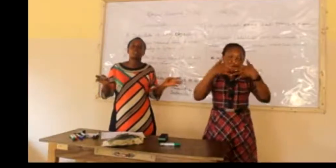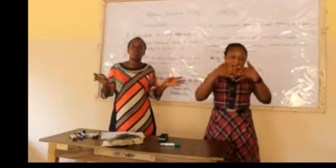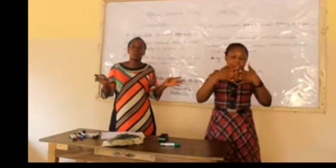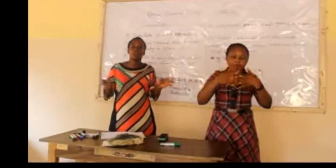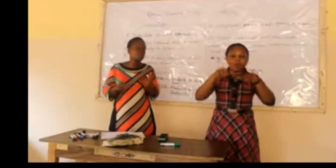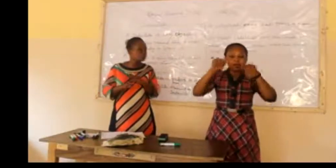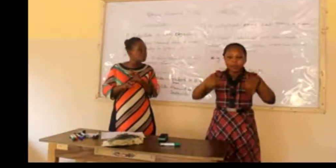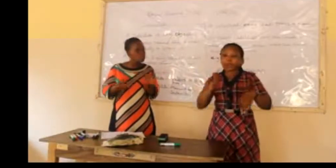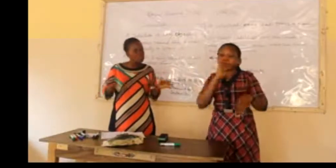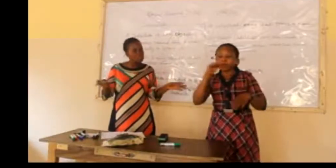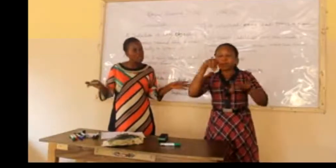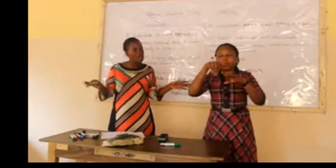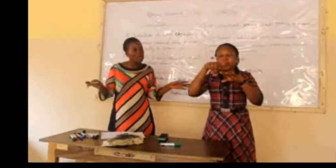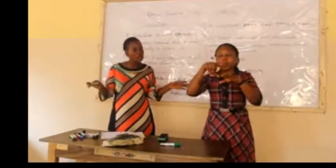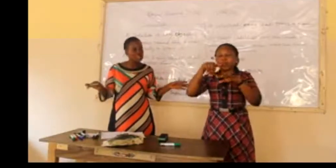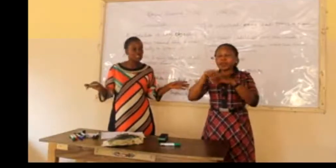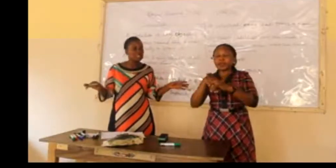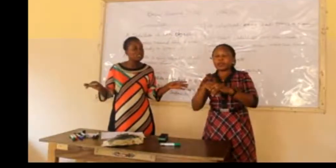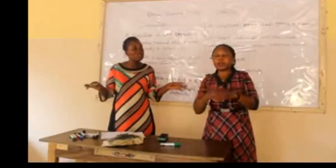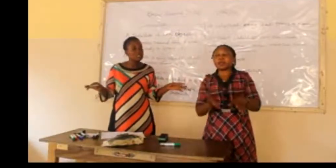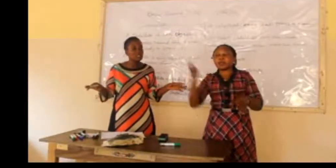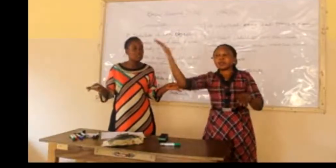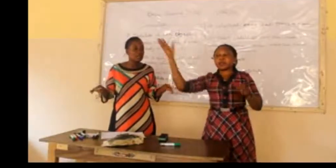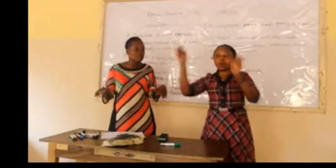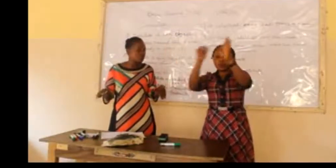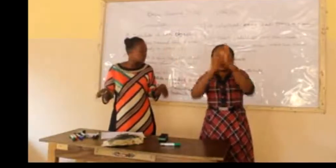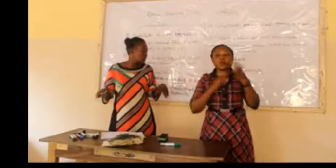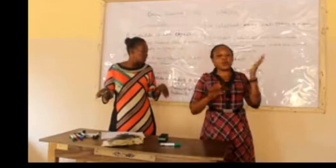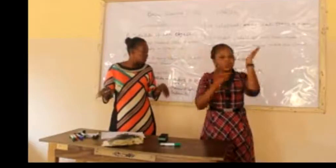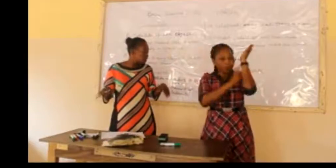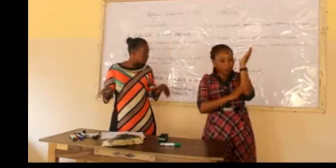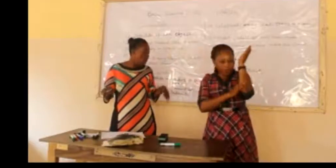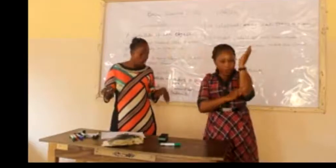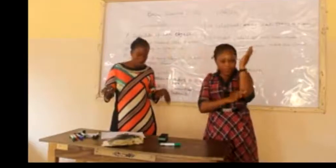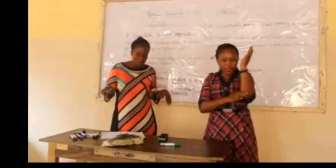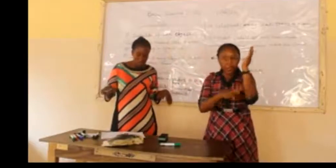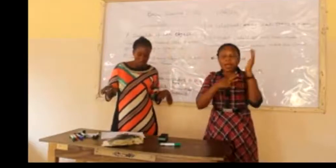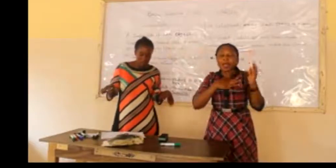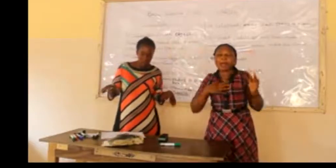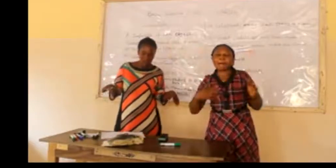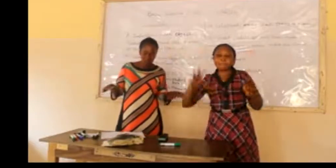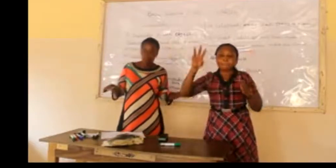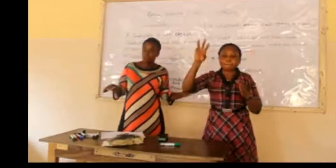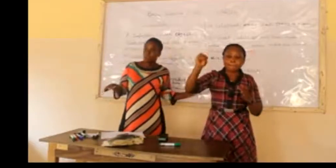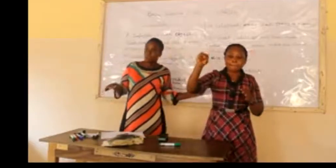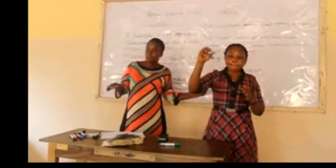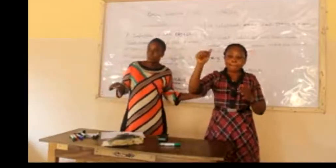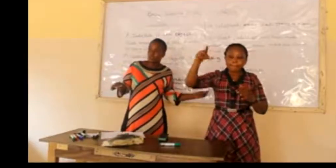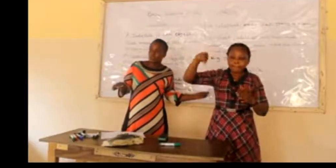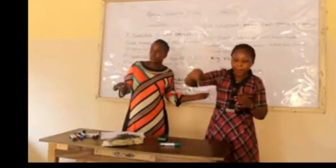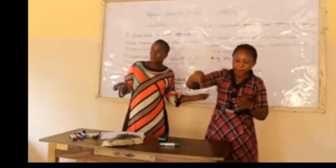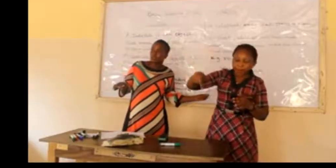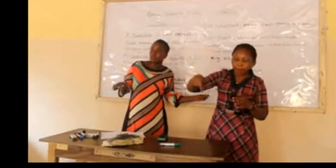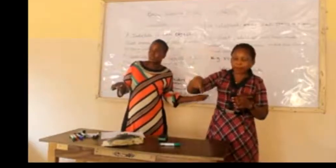the locations, the features found in Nigeria. So,